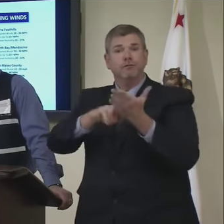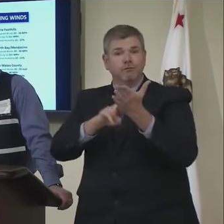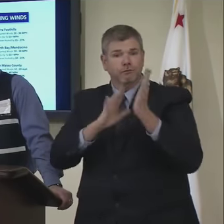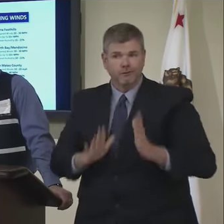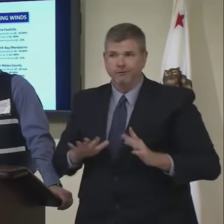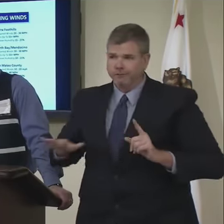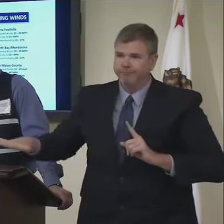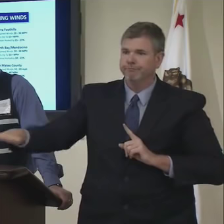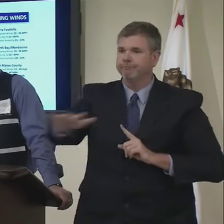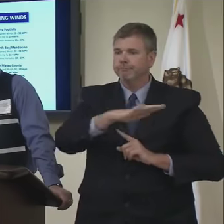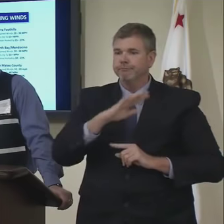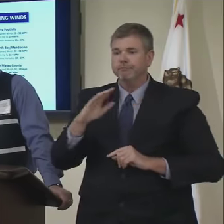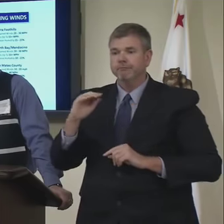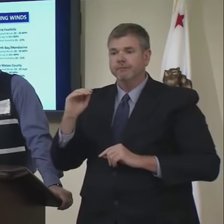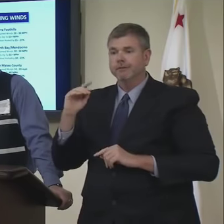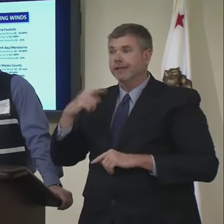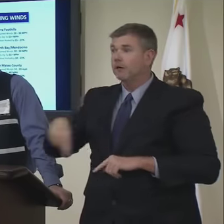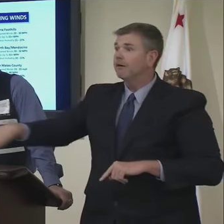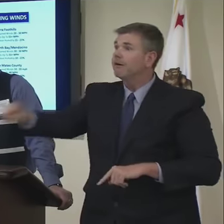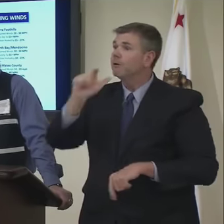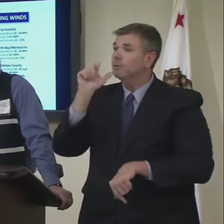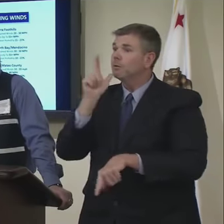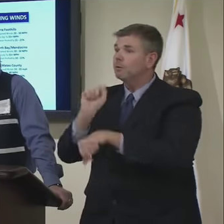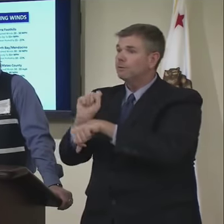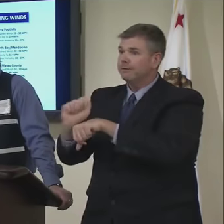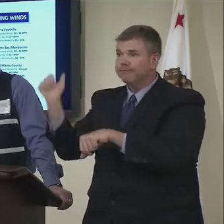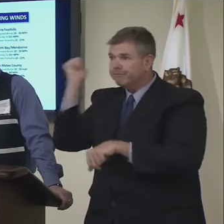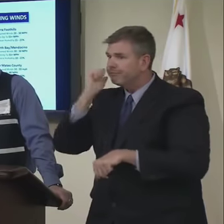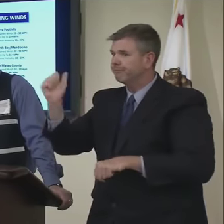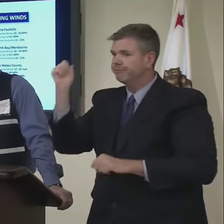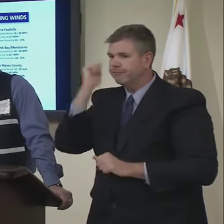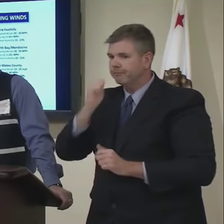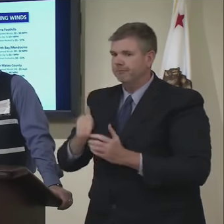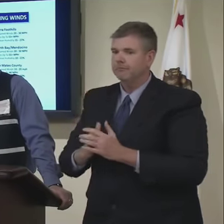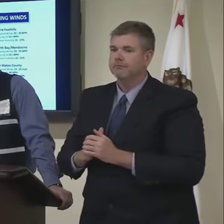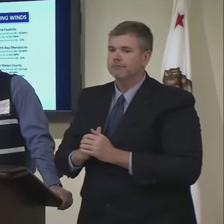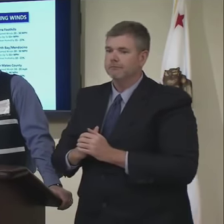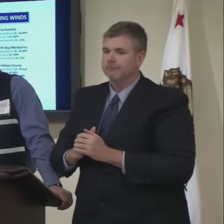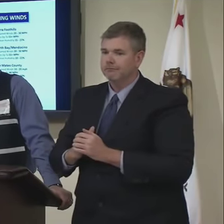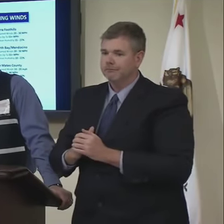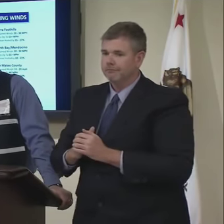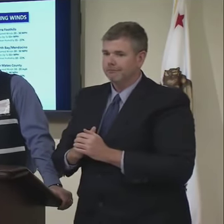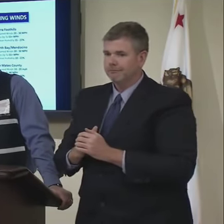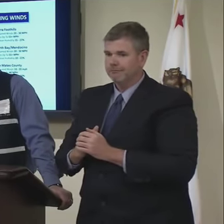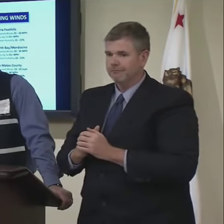out in the field preparing to do the hard work of inspecting our system and restoring power.